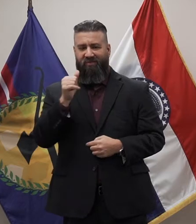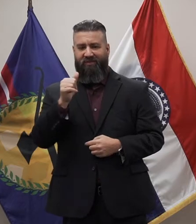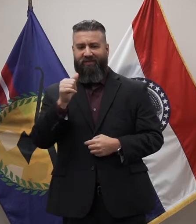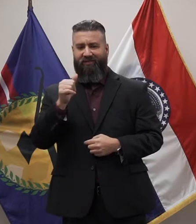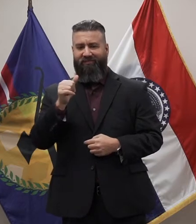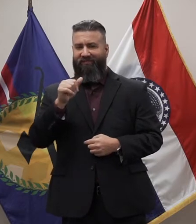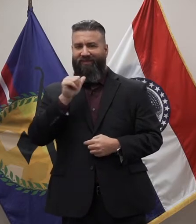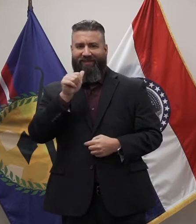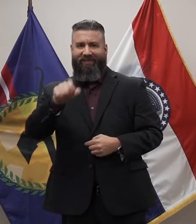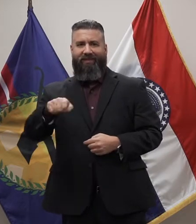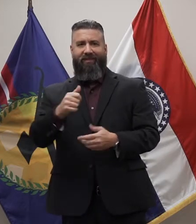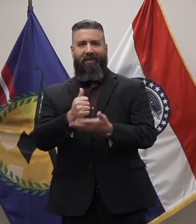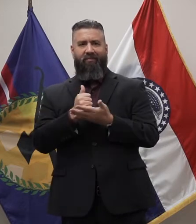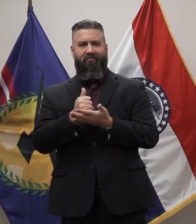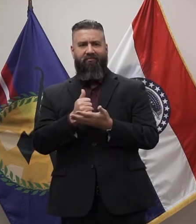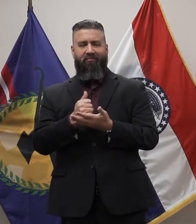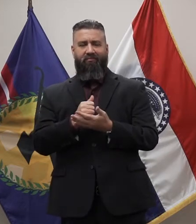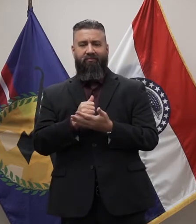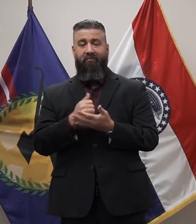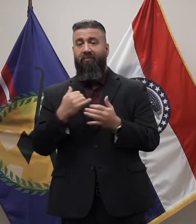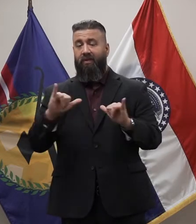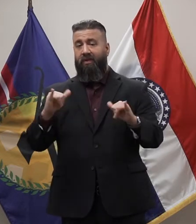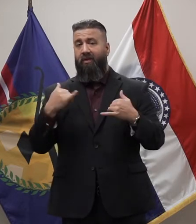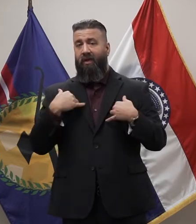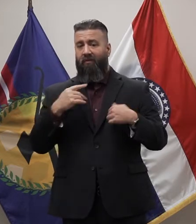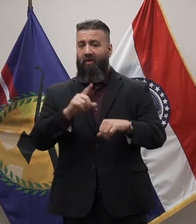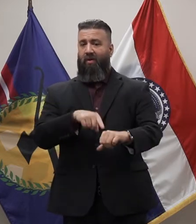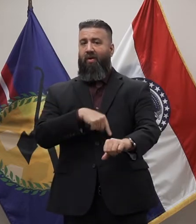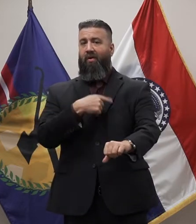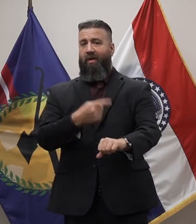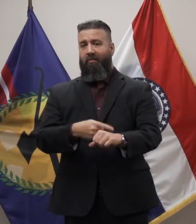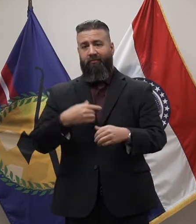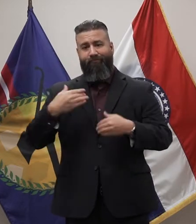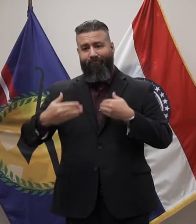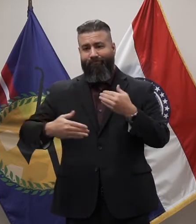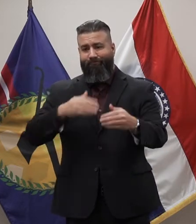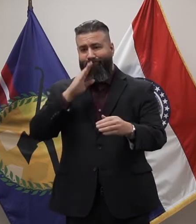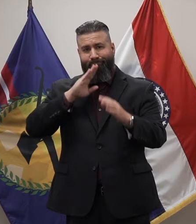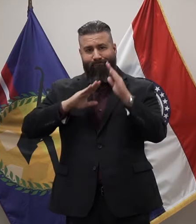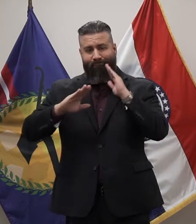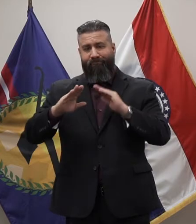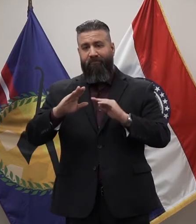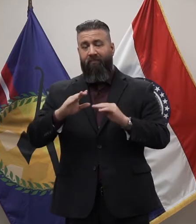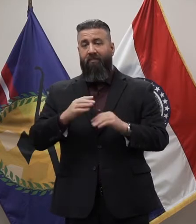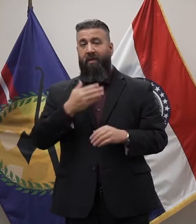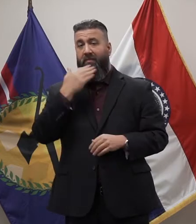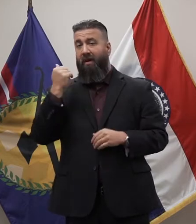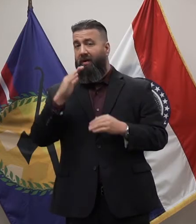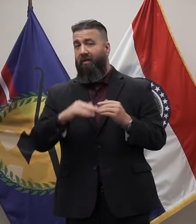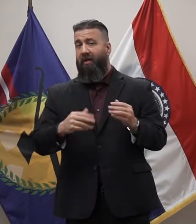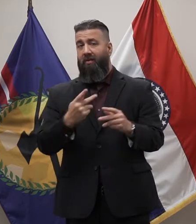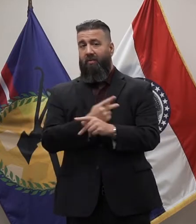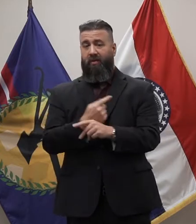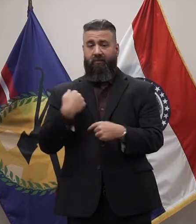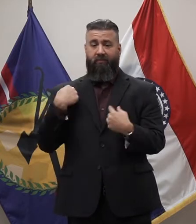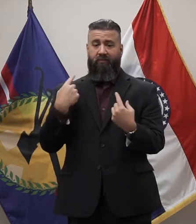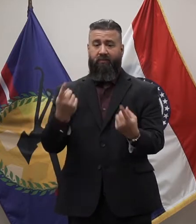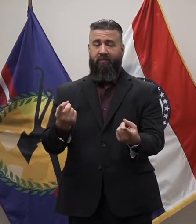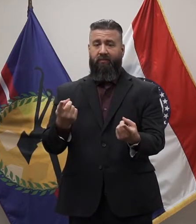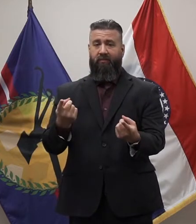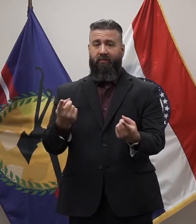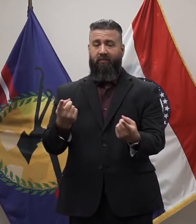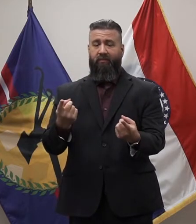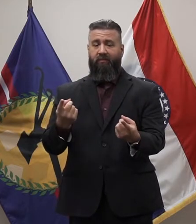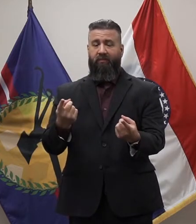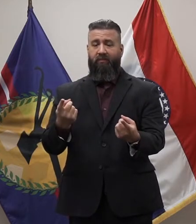in trouble, if we didn't need help. We still have a long ways to go, and being better than the worst we could possibly imagine in